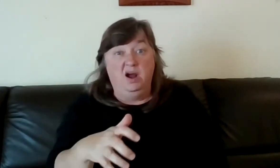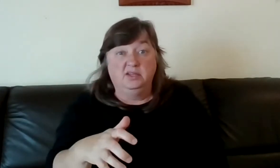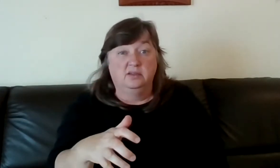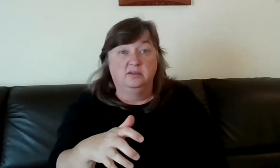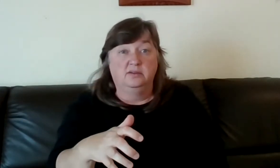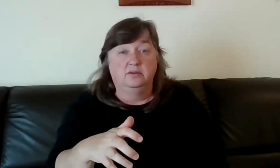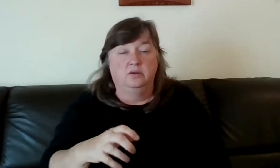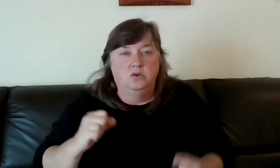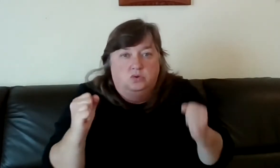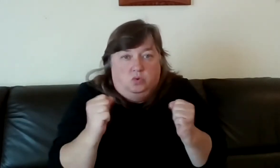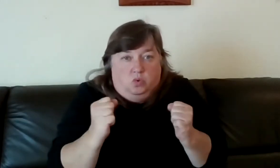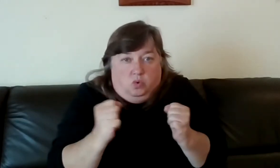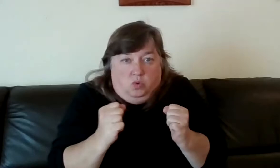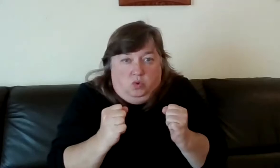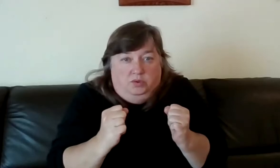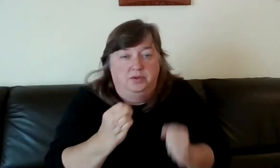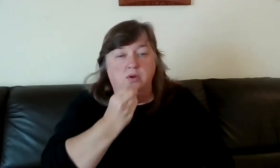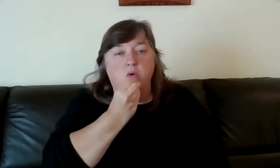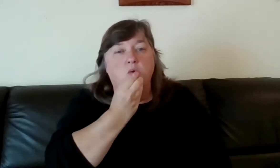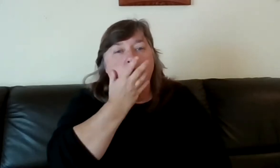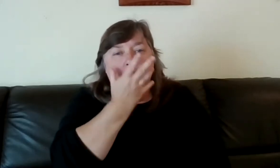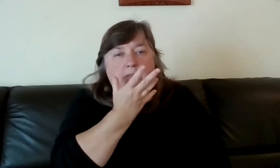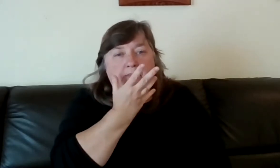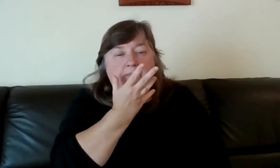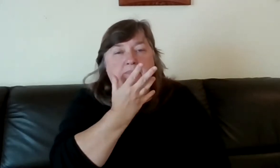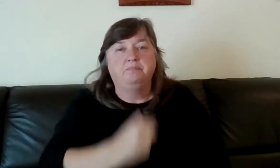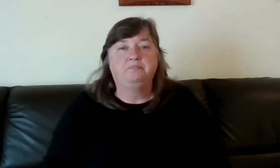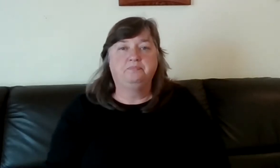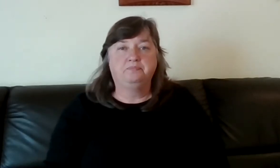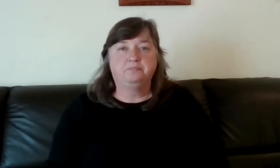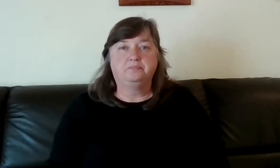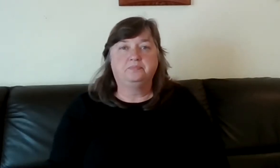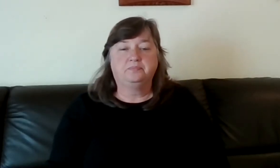Hot, cold, warm.